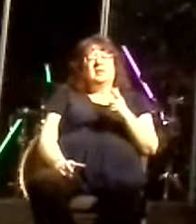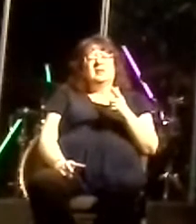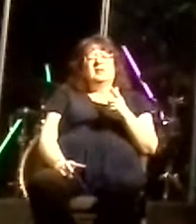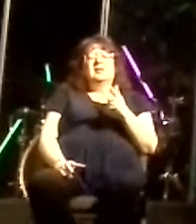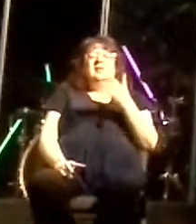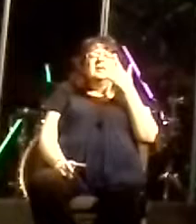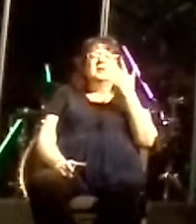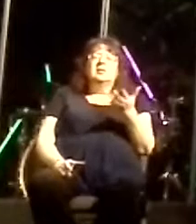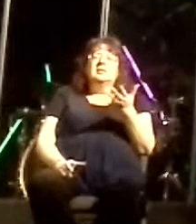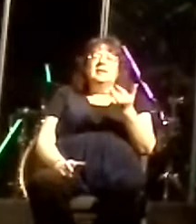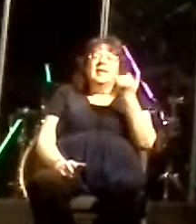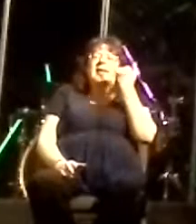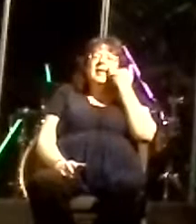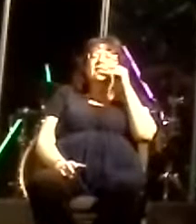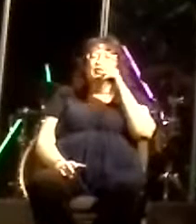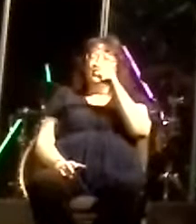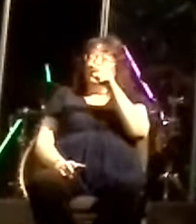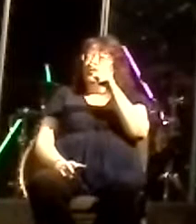these words,